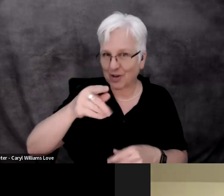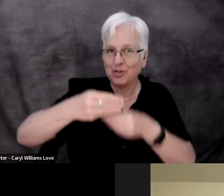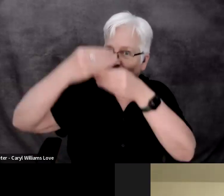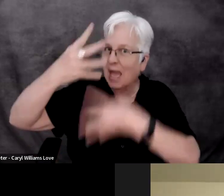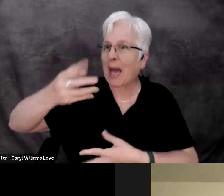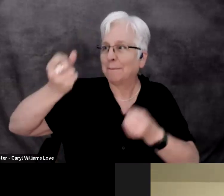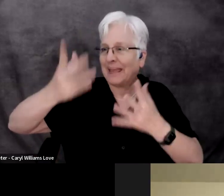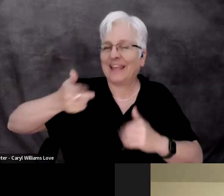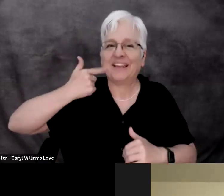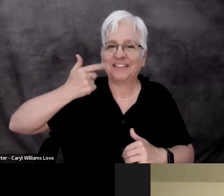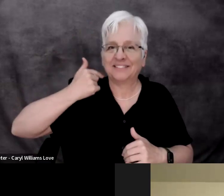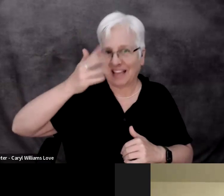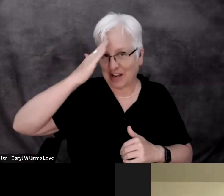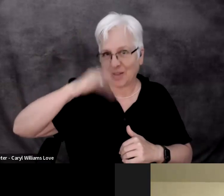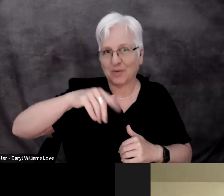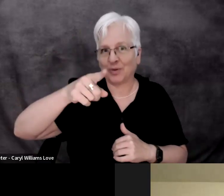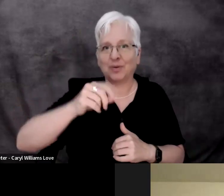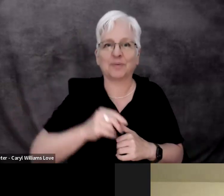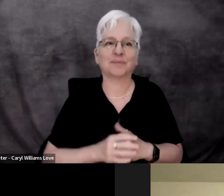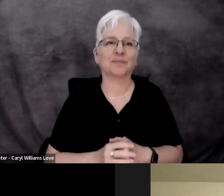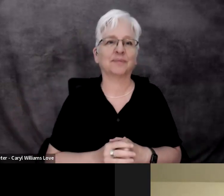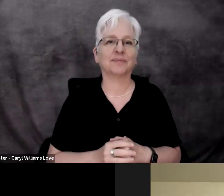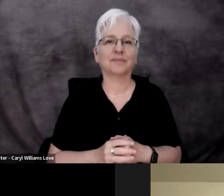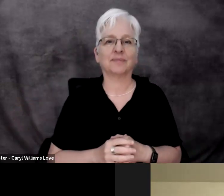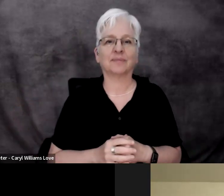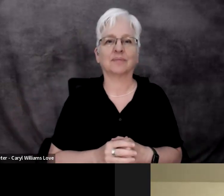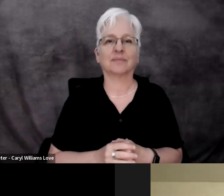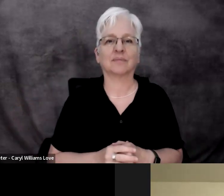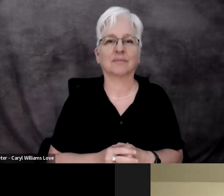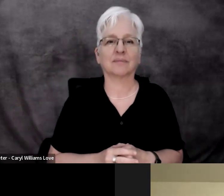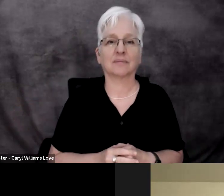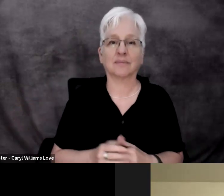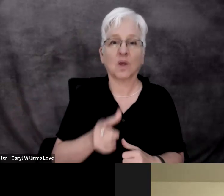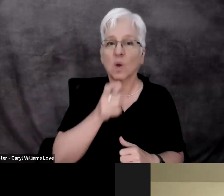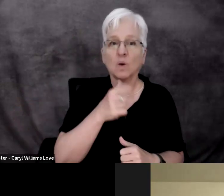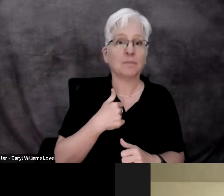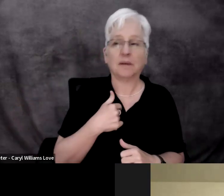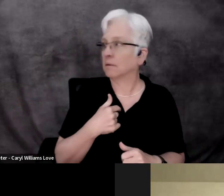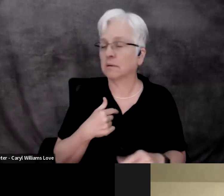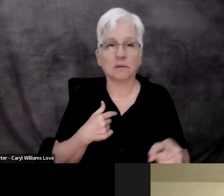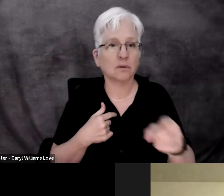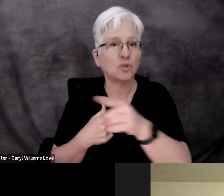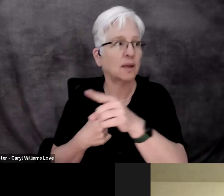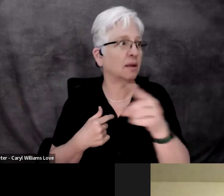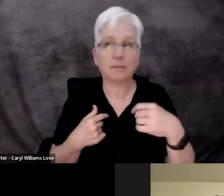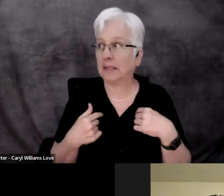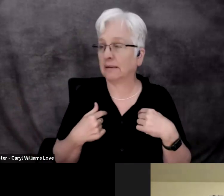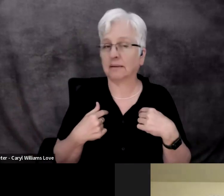lots on. If who's talking, me? Am I talking? One of you two.